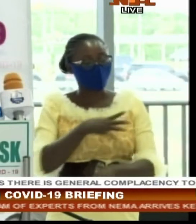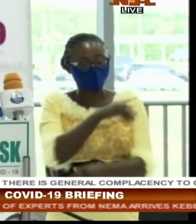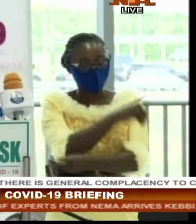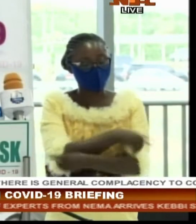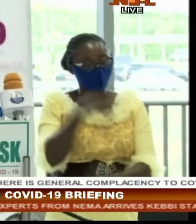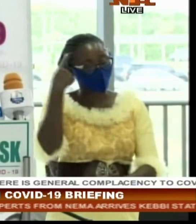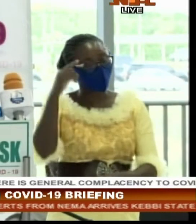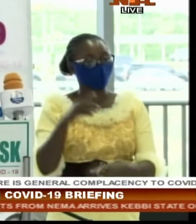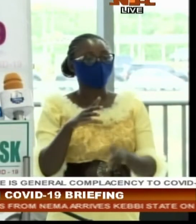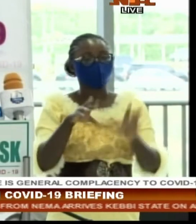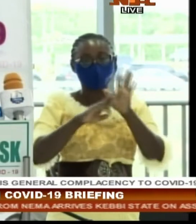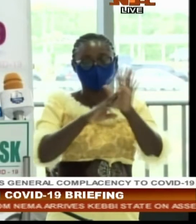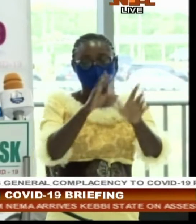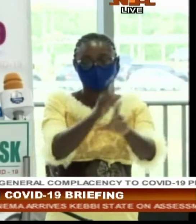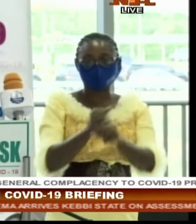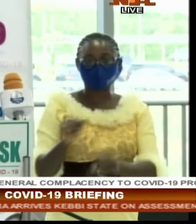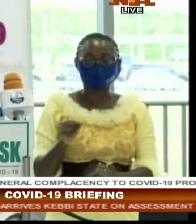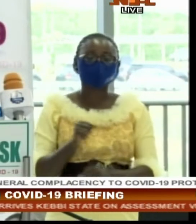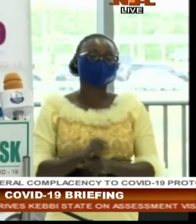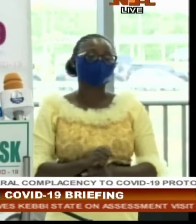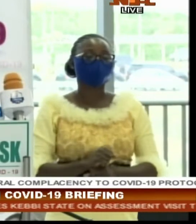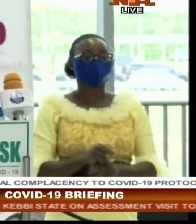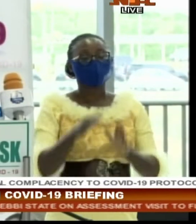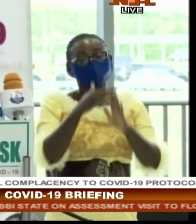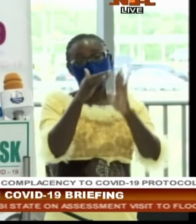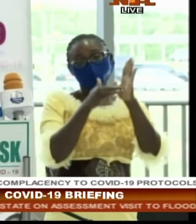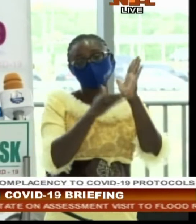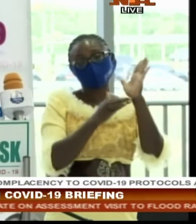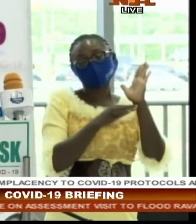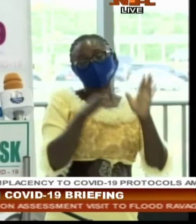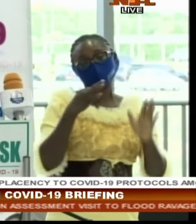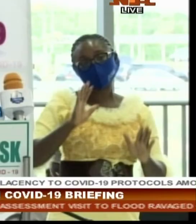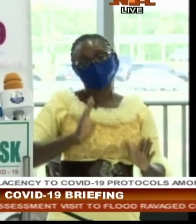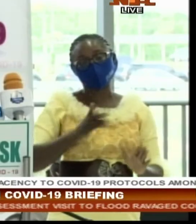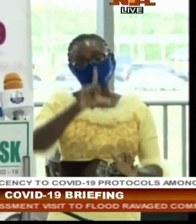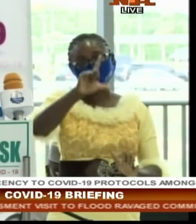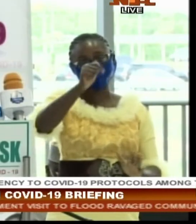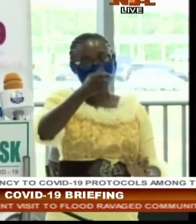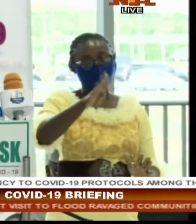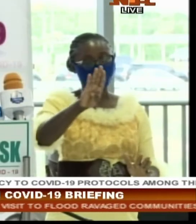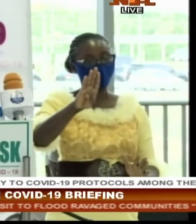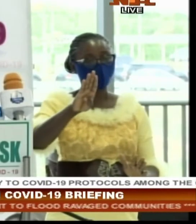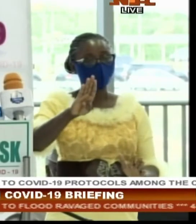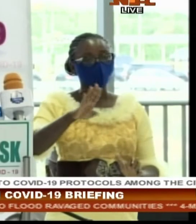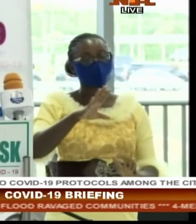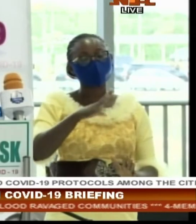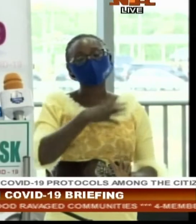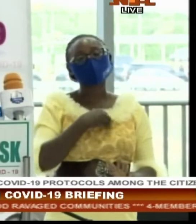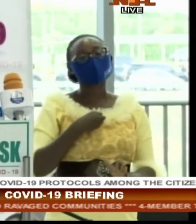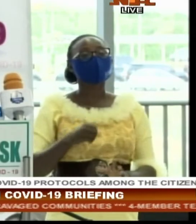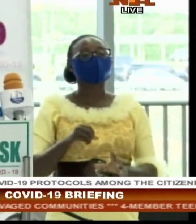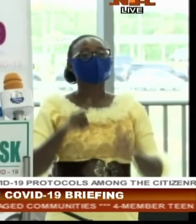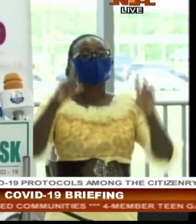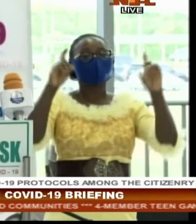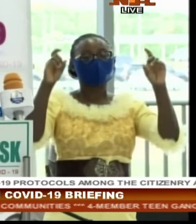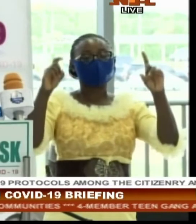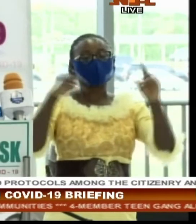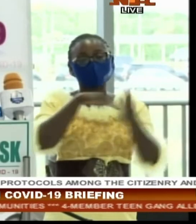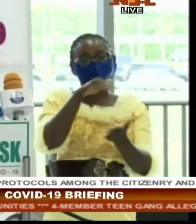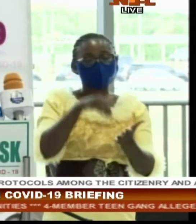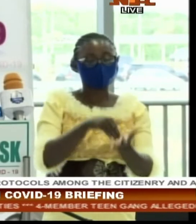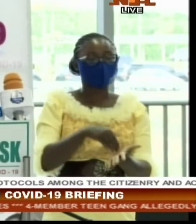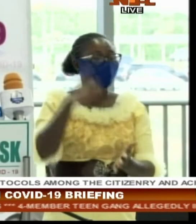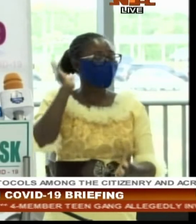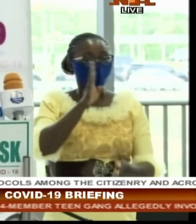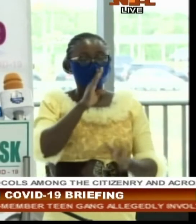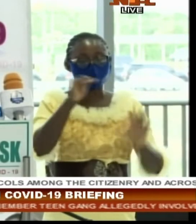A list of the accredited private laboratories provided and sample collection centers across the country will be available